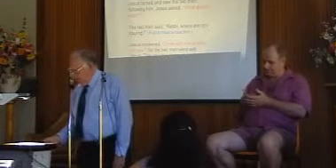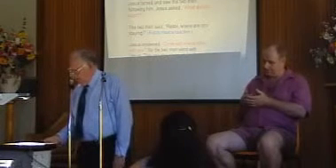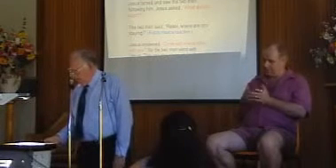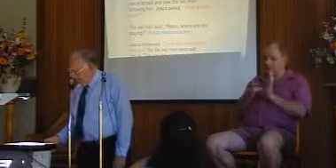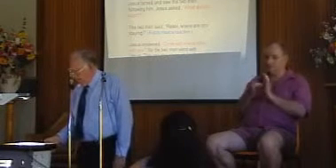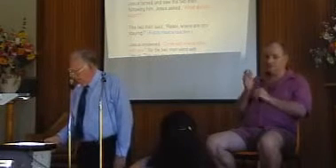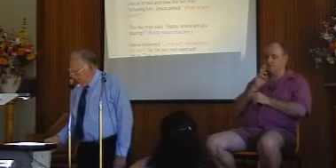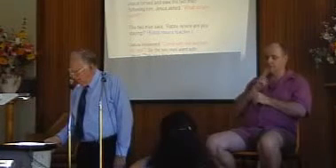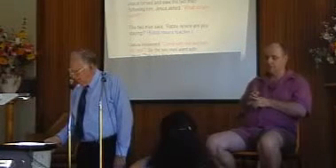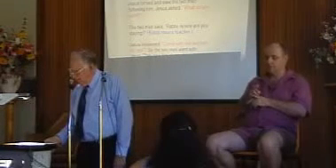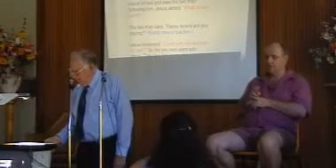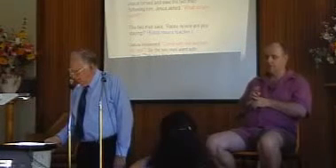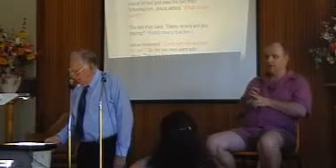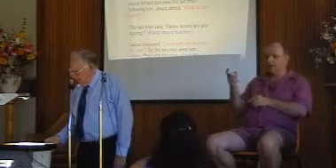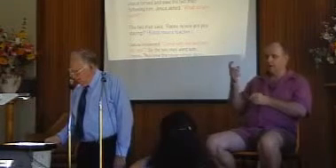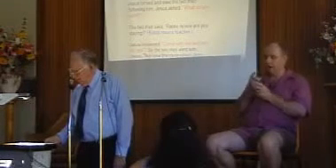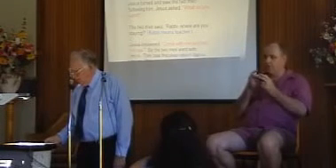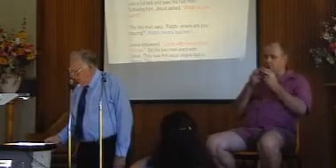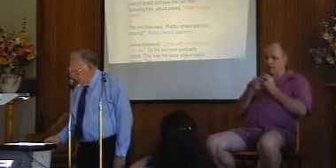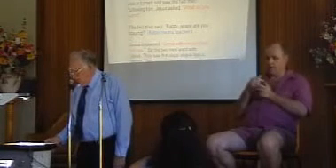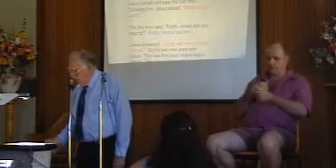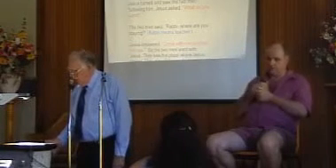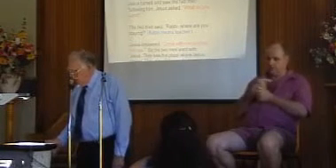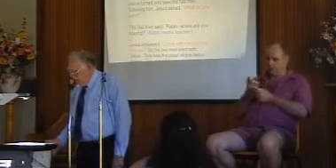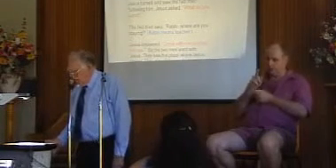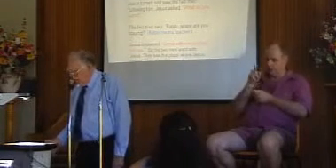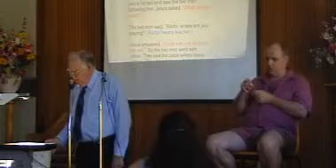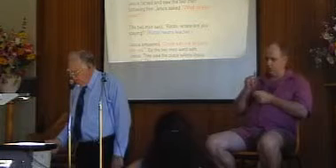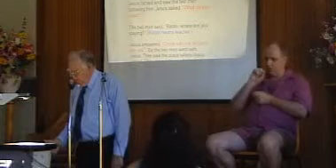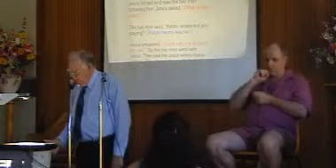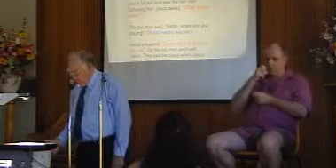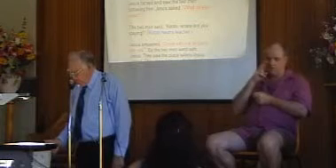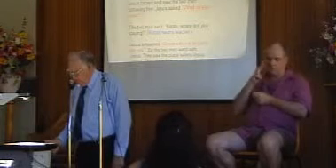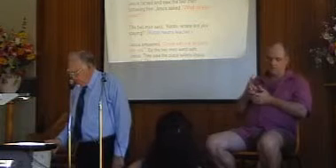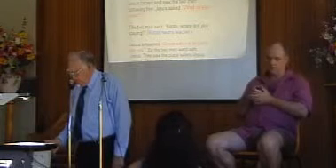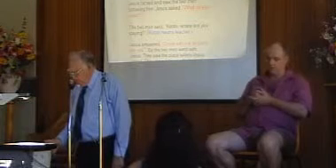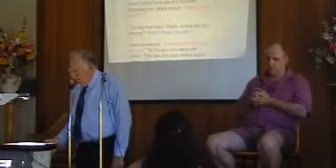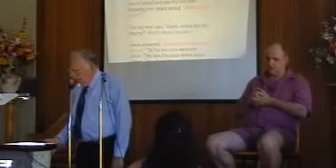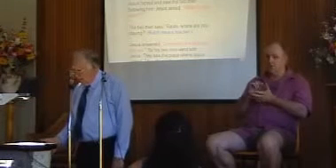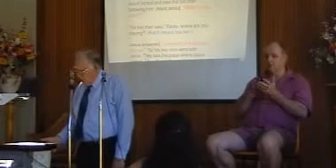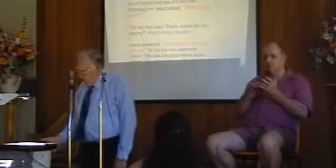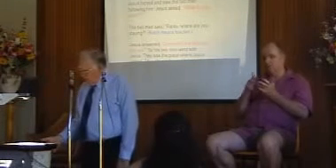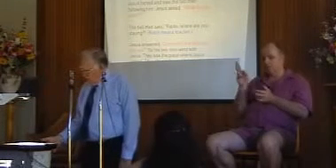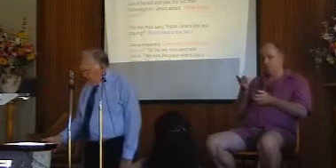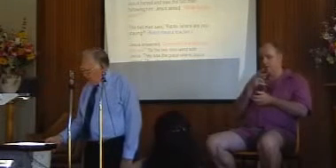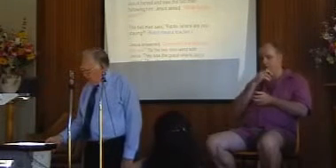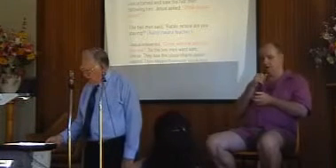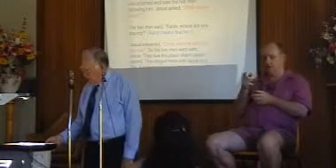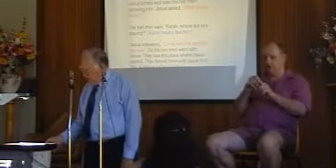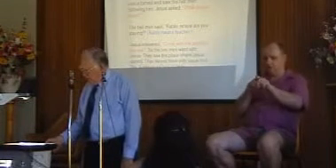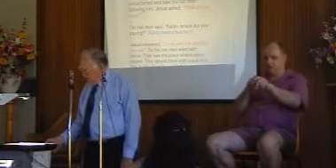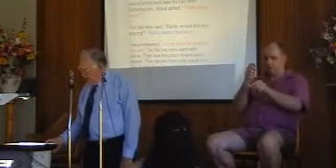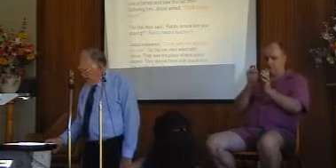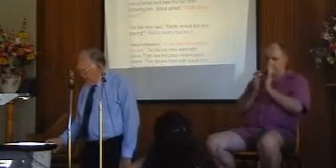answered, come with me and you'll see. So the two men went with Jesus. They saw the place